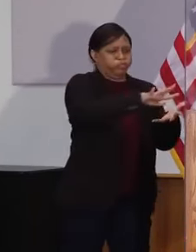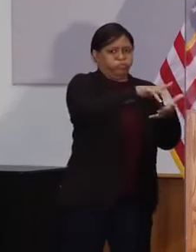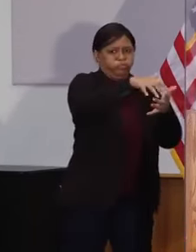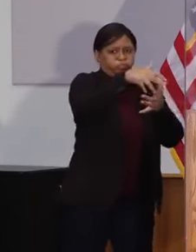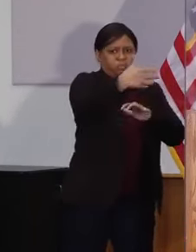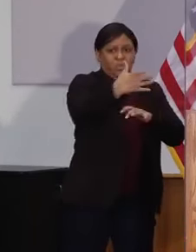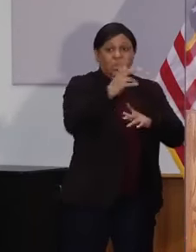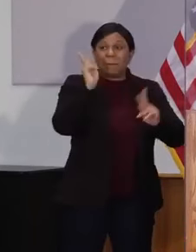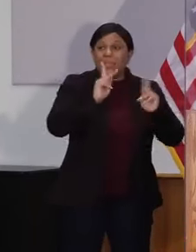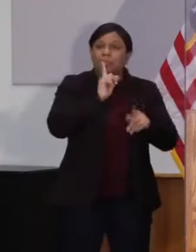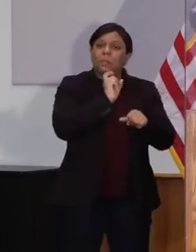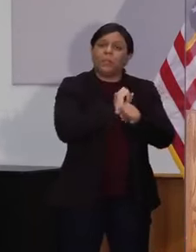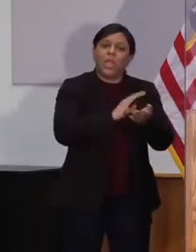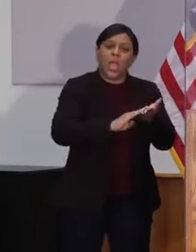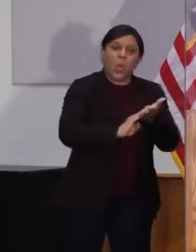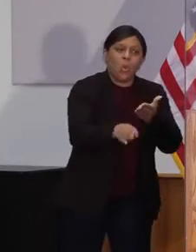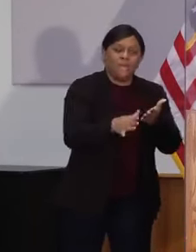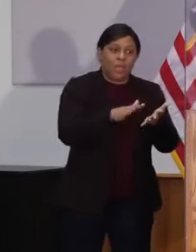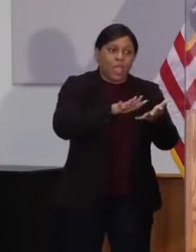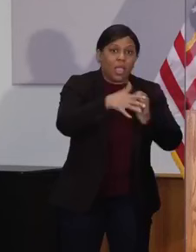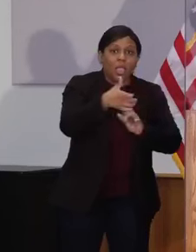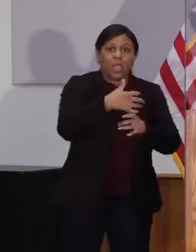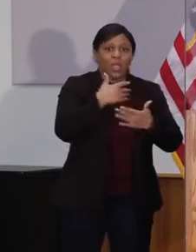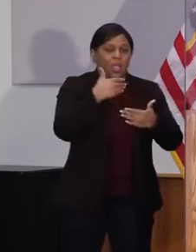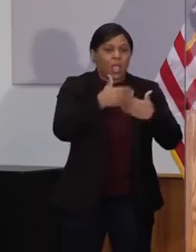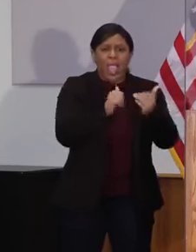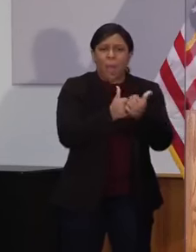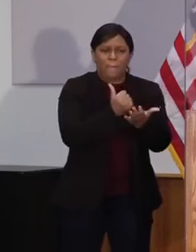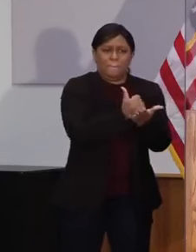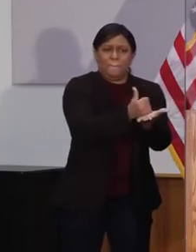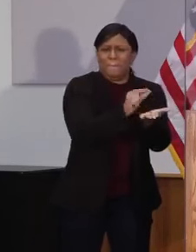order to help out the other agencies that are around.